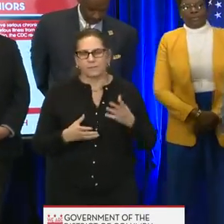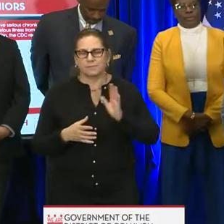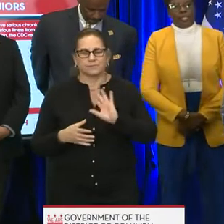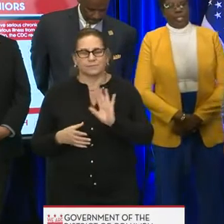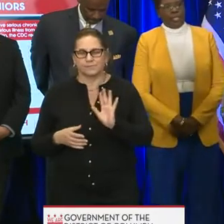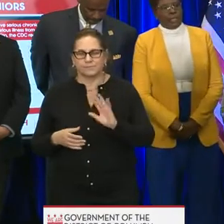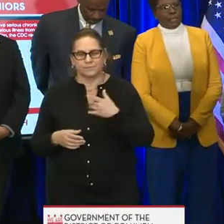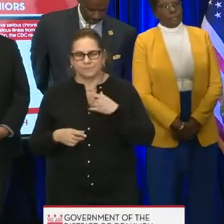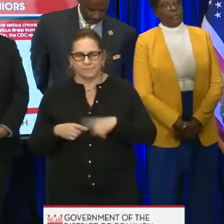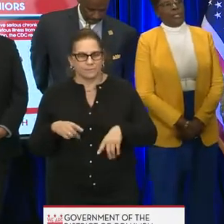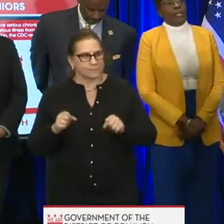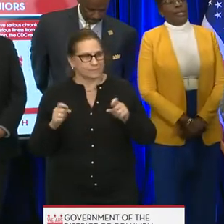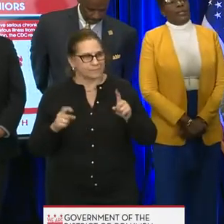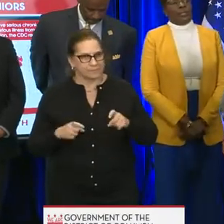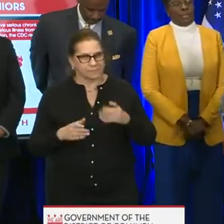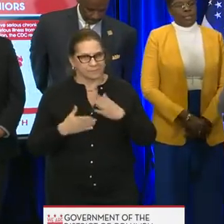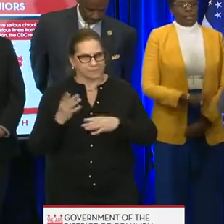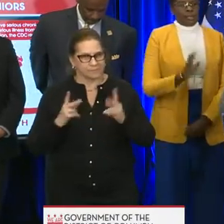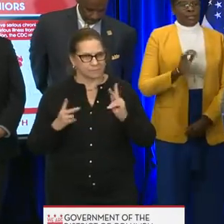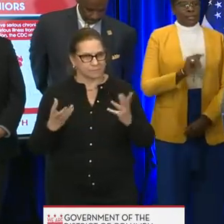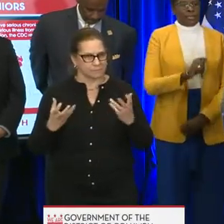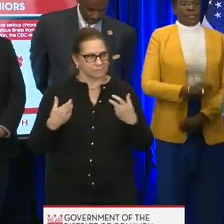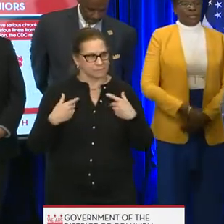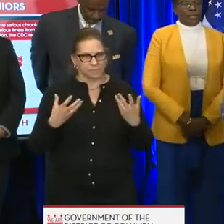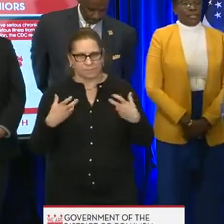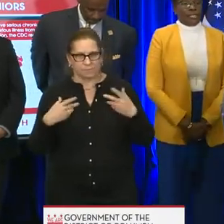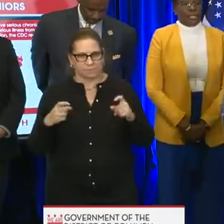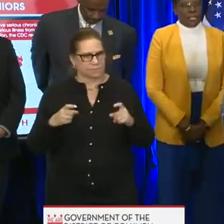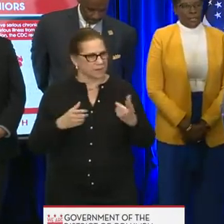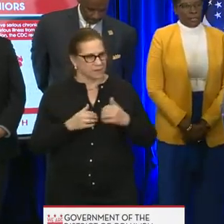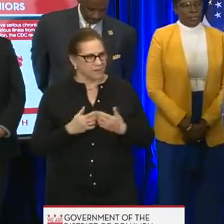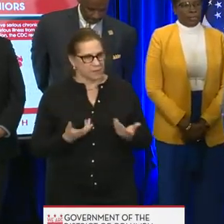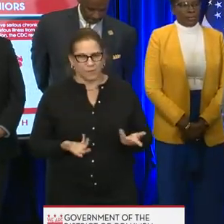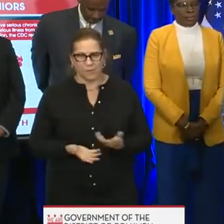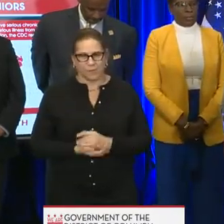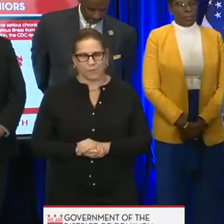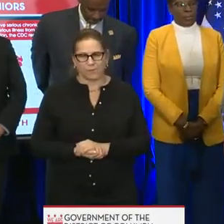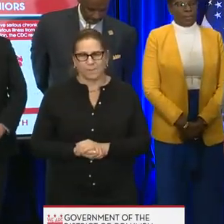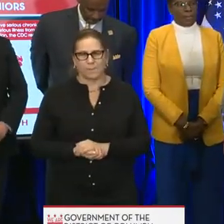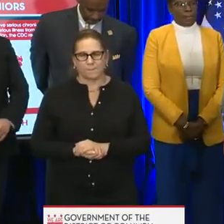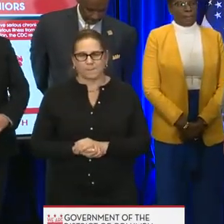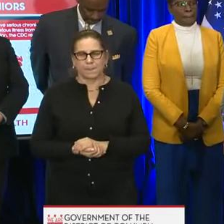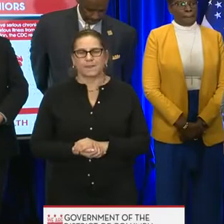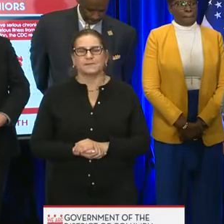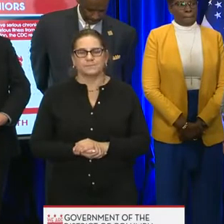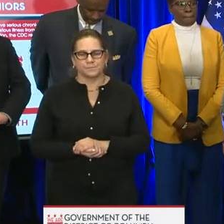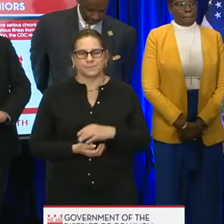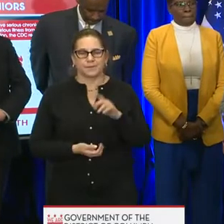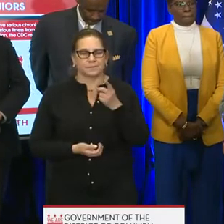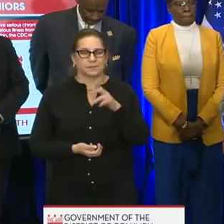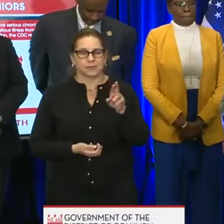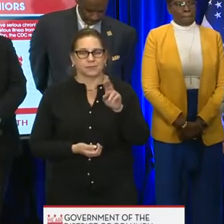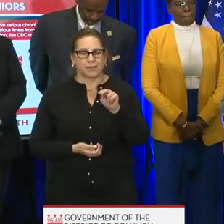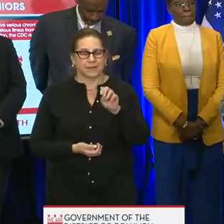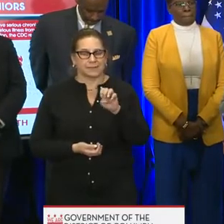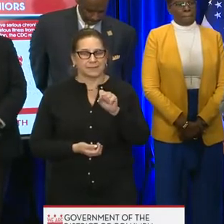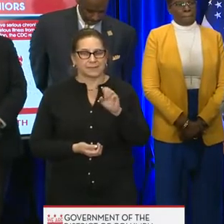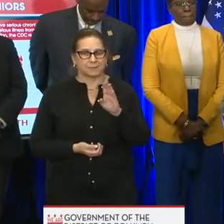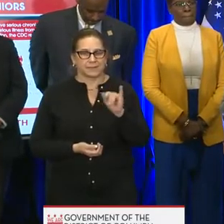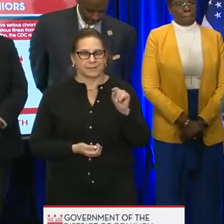kind of respond to that. Well, and I'm going to turn to Dr. Nesbitt to respond to that, but we're in an